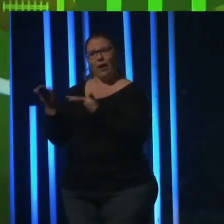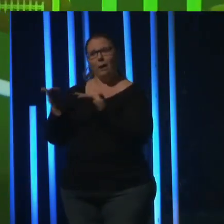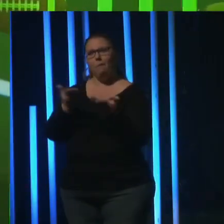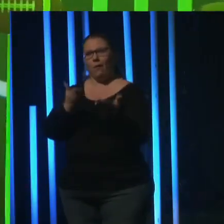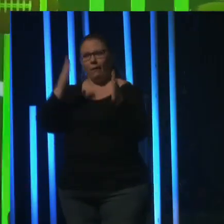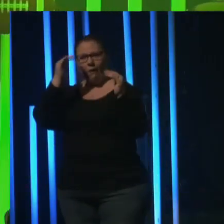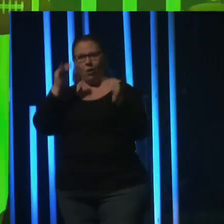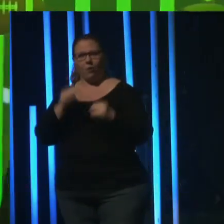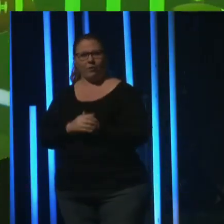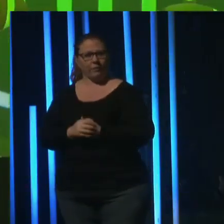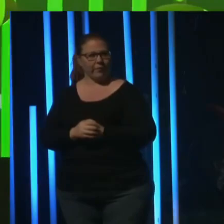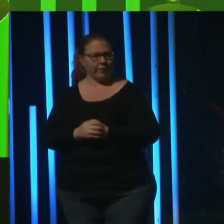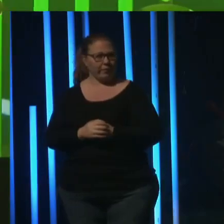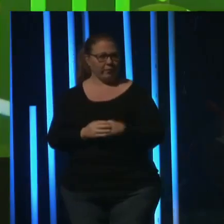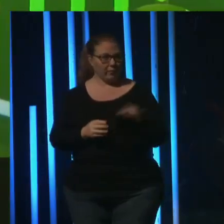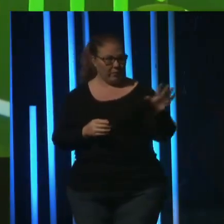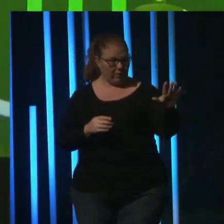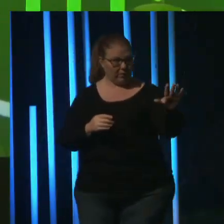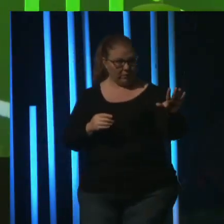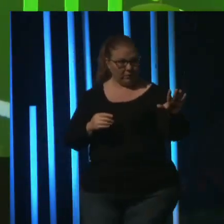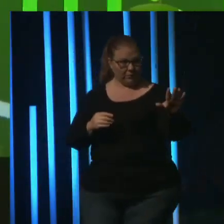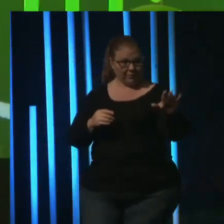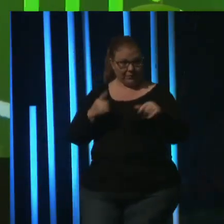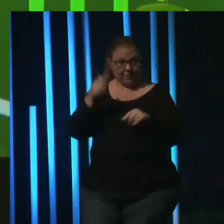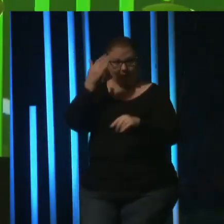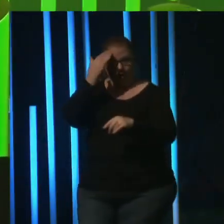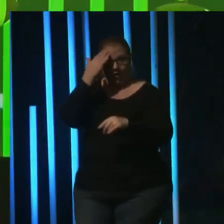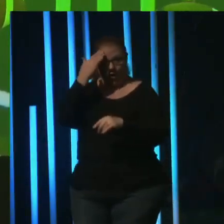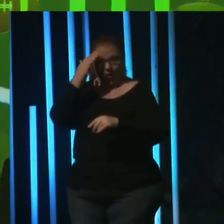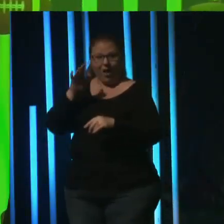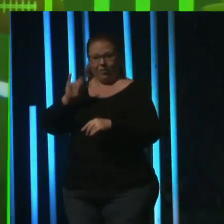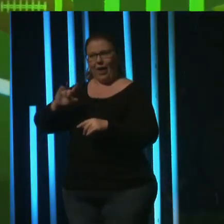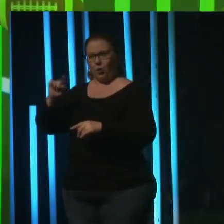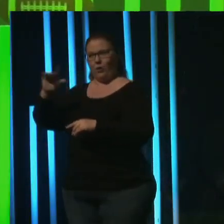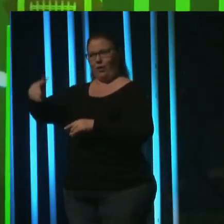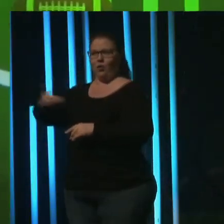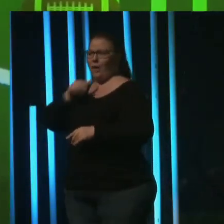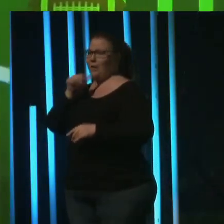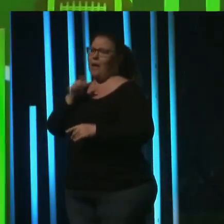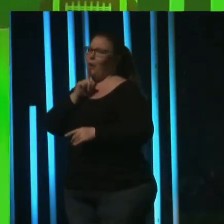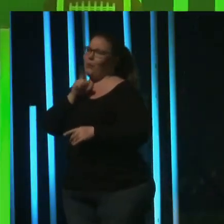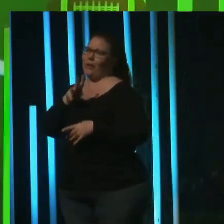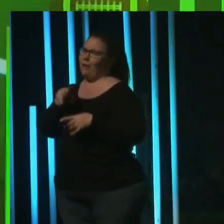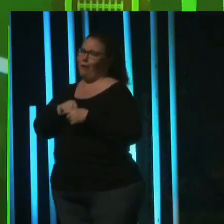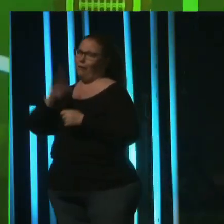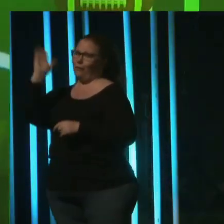hope. So let me hear up. Now, you know that, you know that's all introduction. That doesn't really count, right?